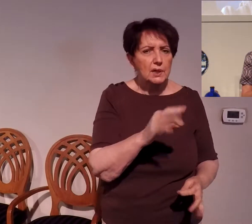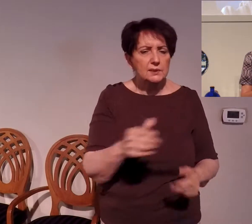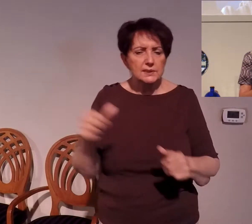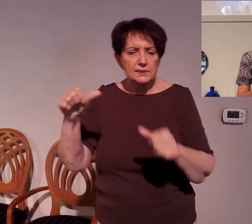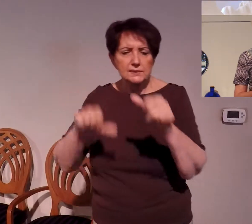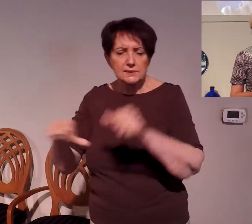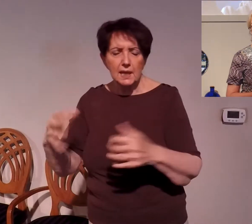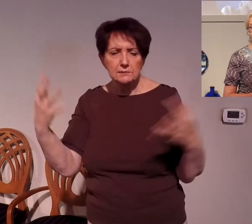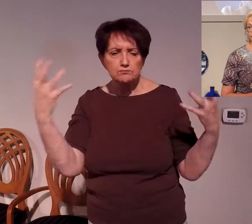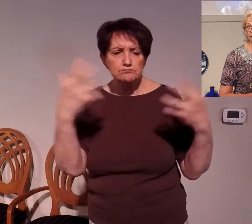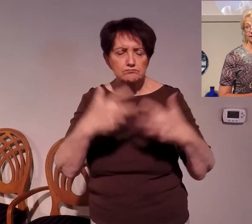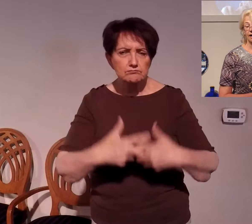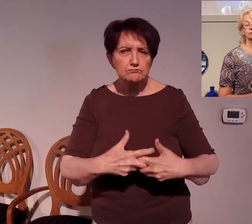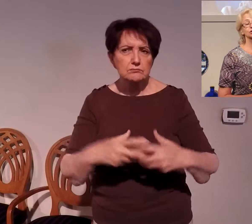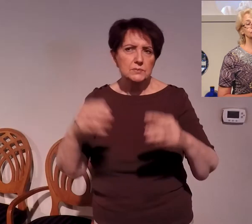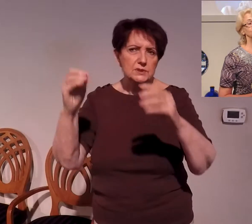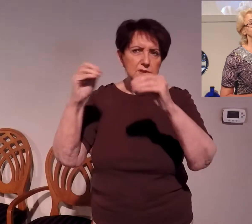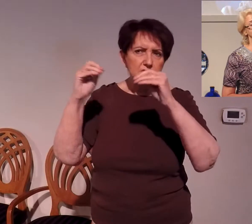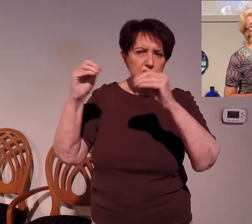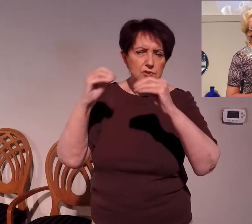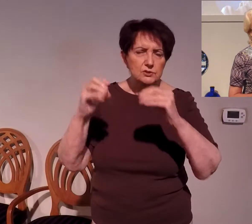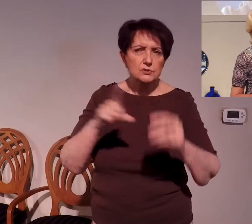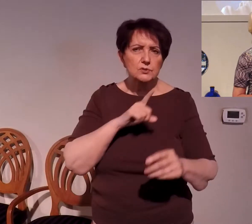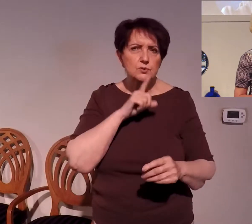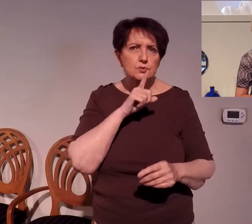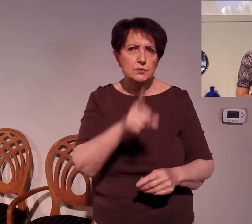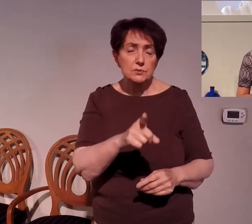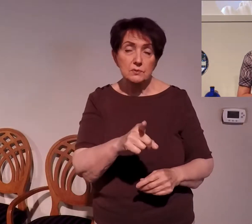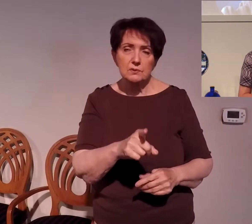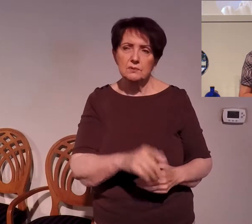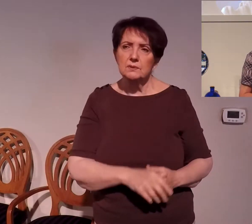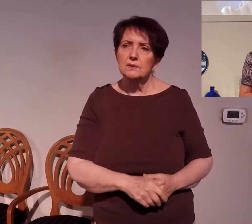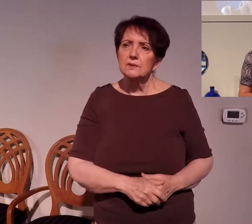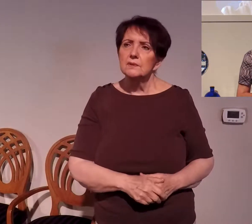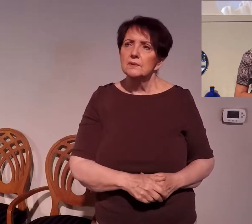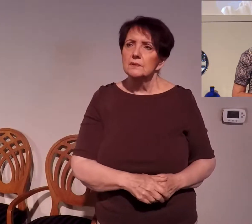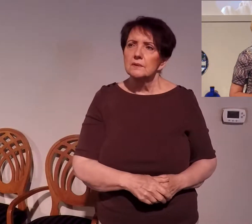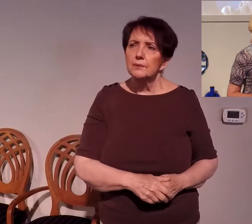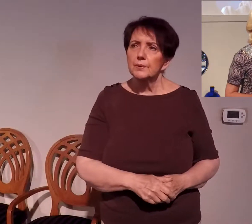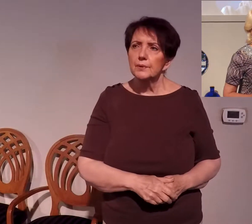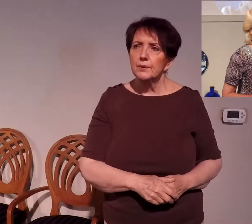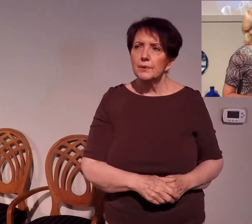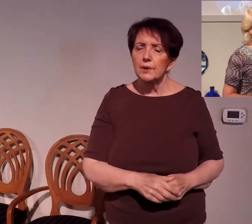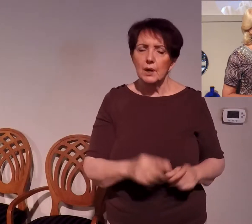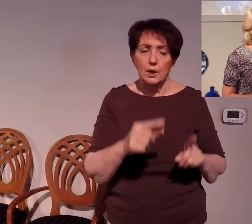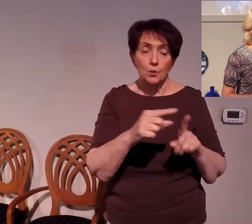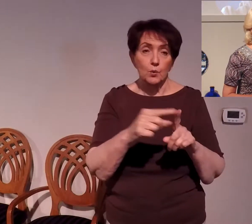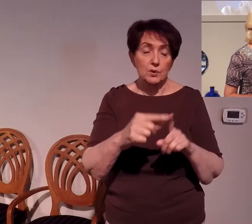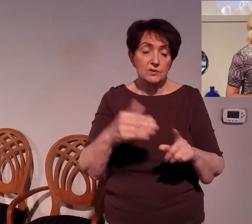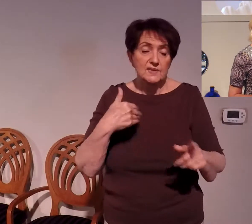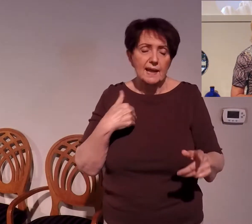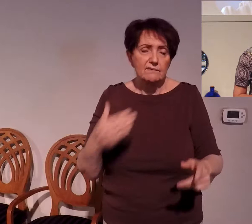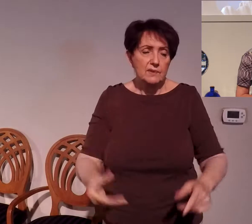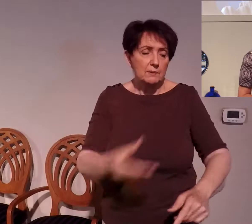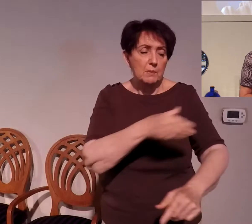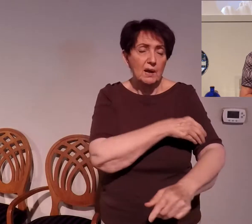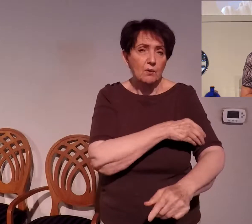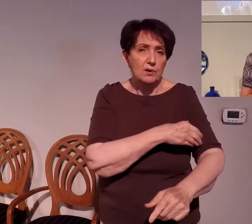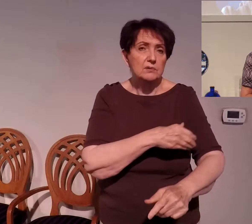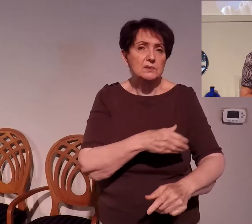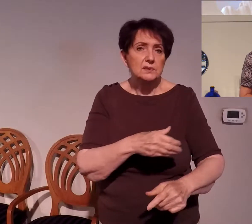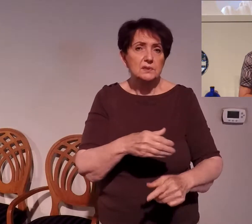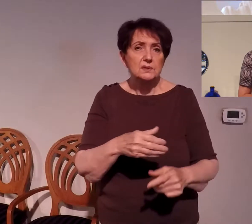together to teach us how true this is, that our words have the power to shape